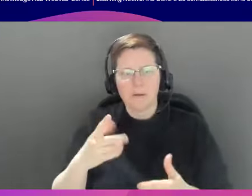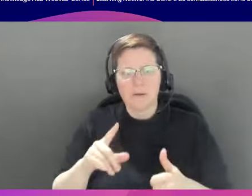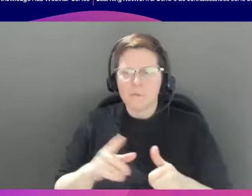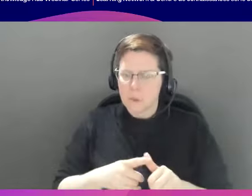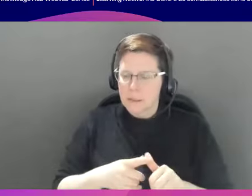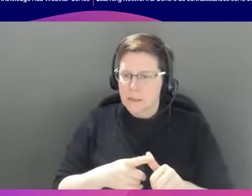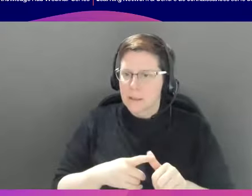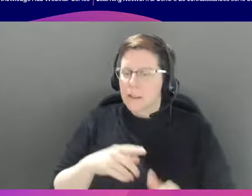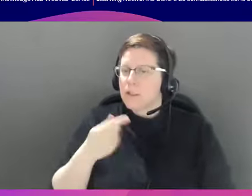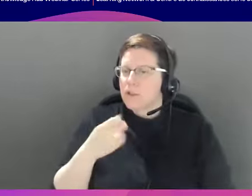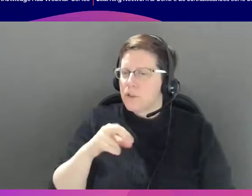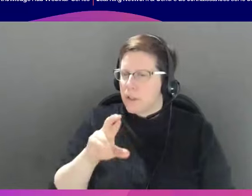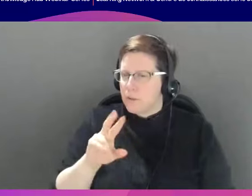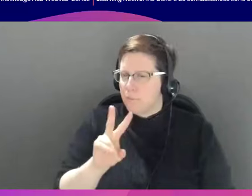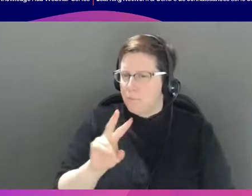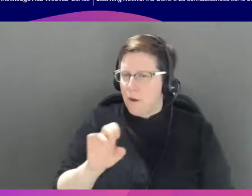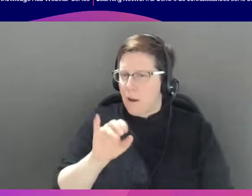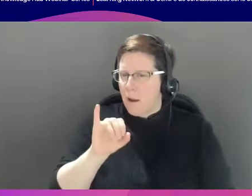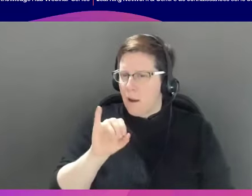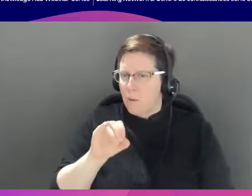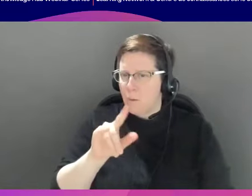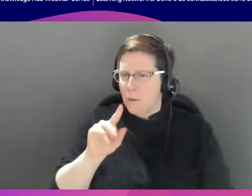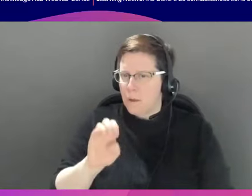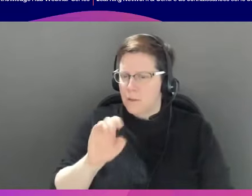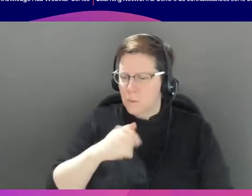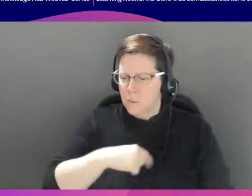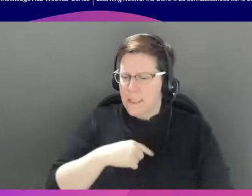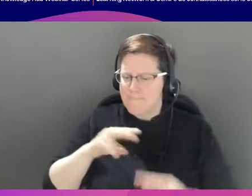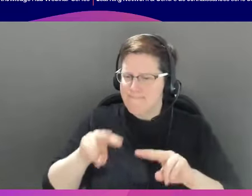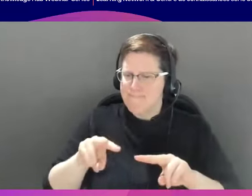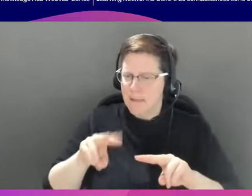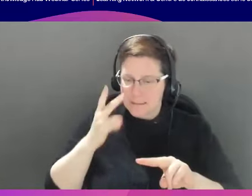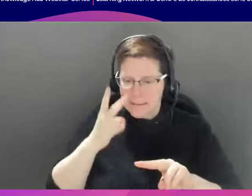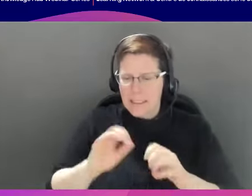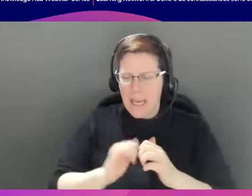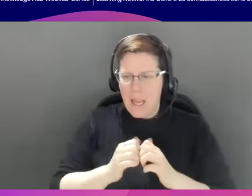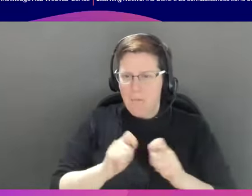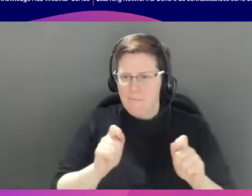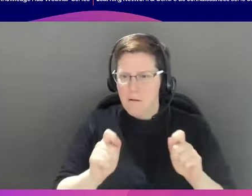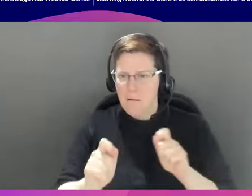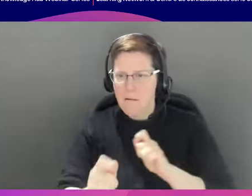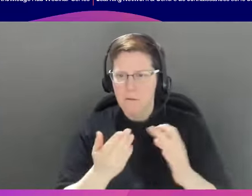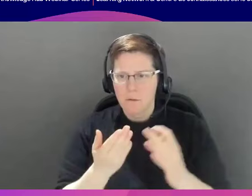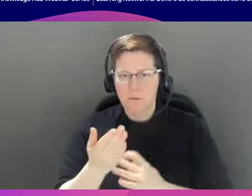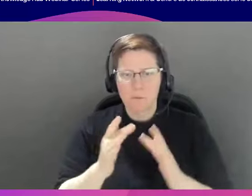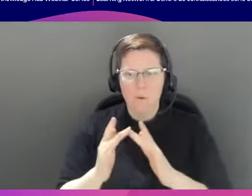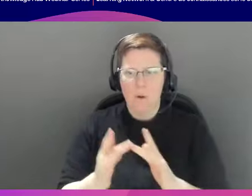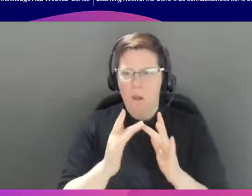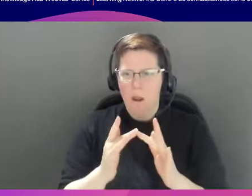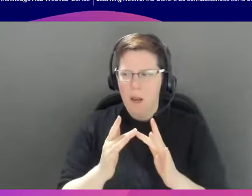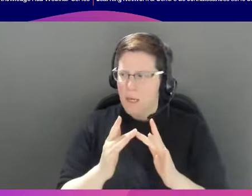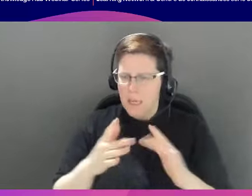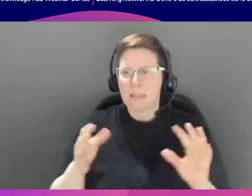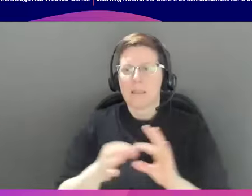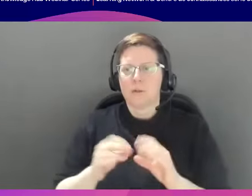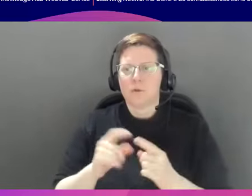we understand gendered violence to implicate how misogyny evolves through the online space and its connections to extremism. And so, for